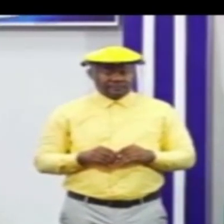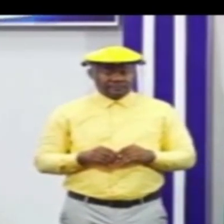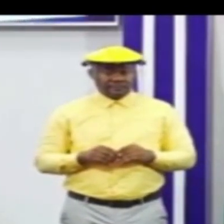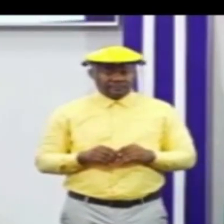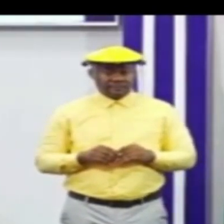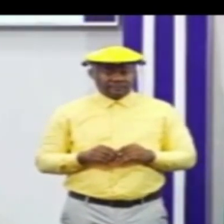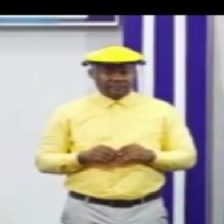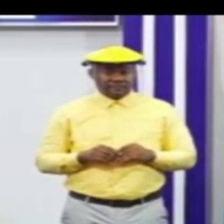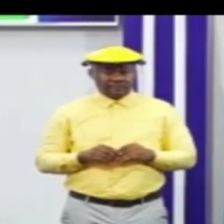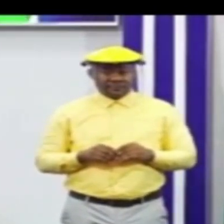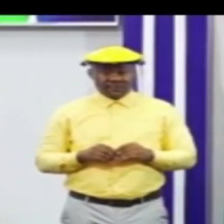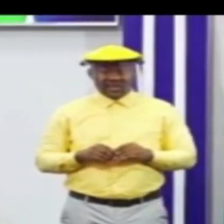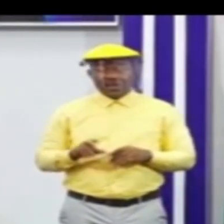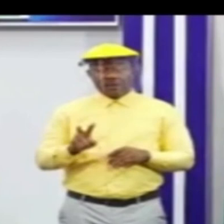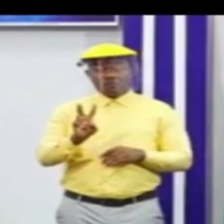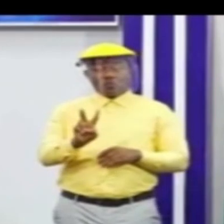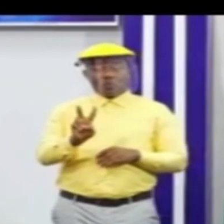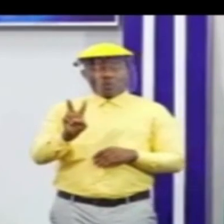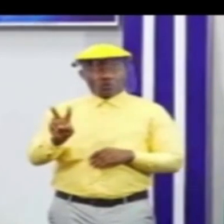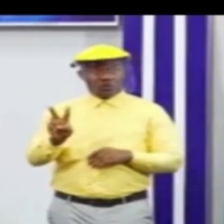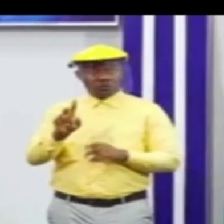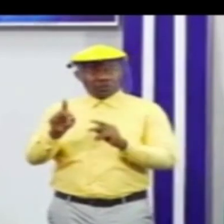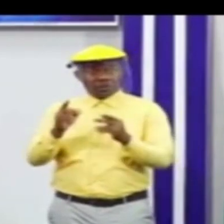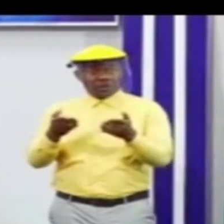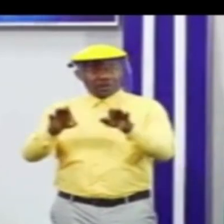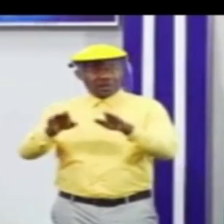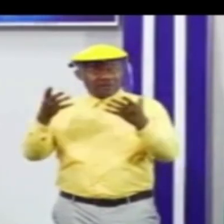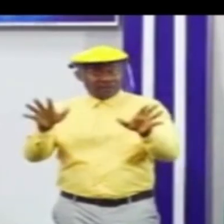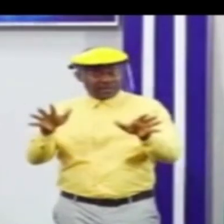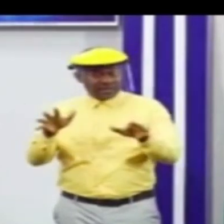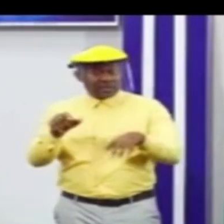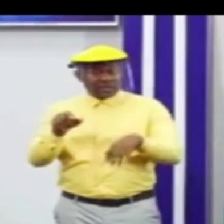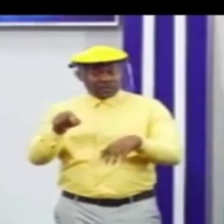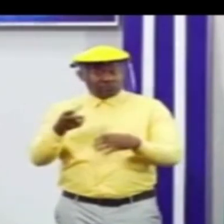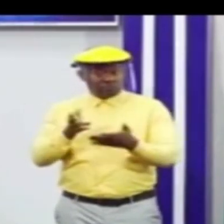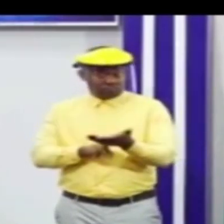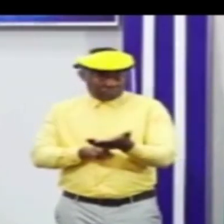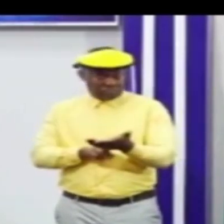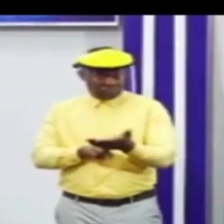out of the 22 deaths that we have recorded,